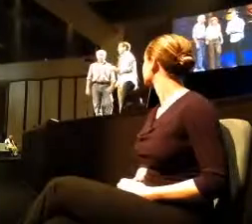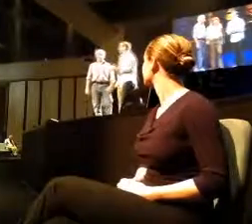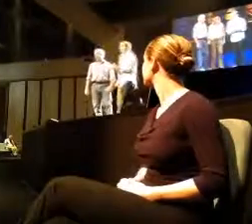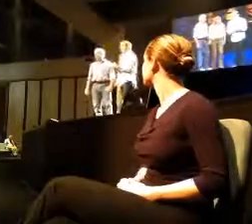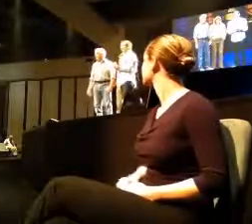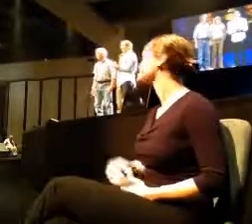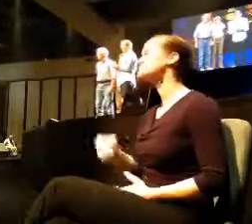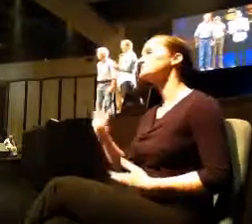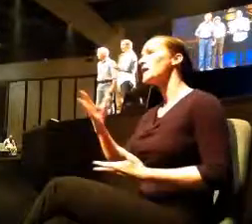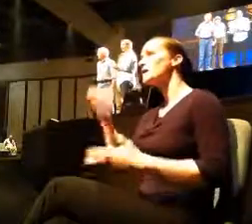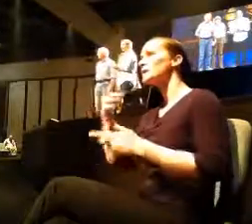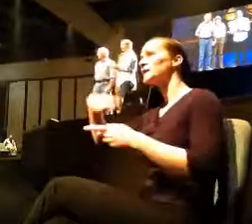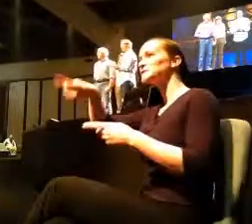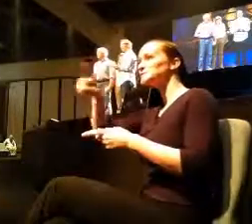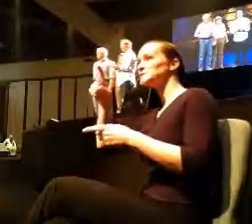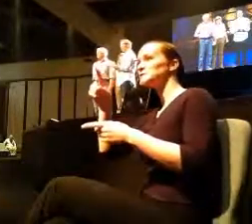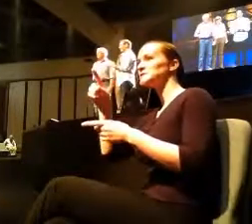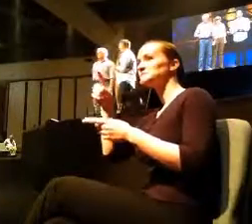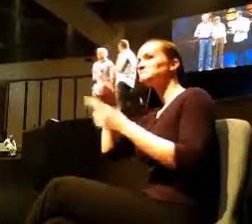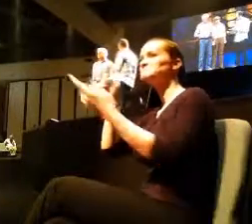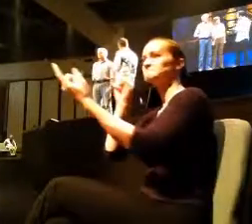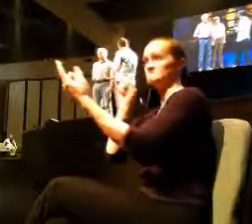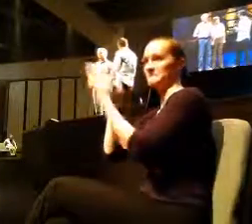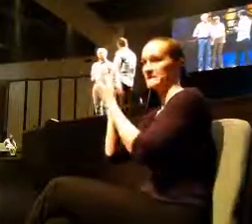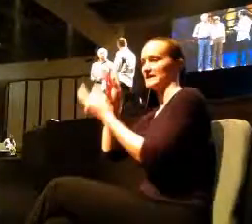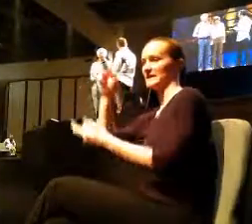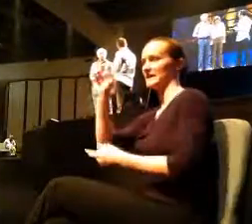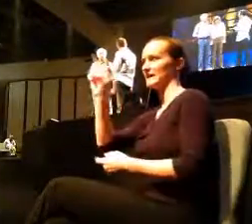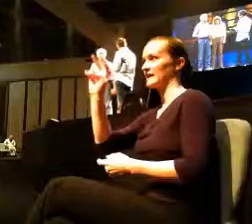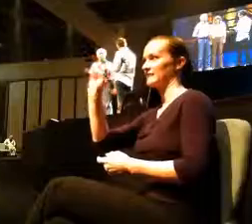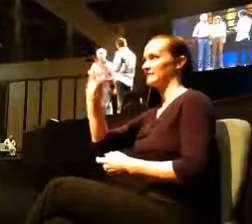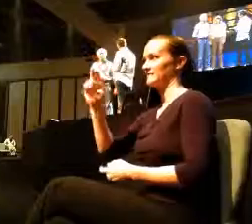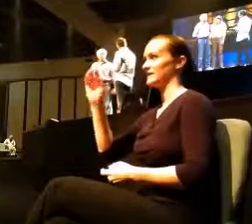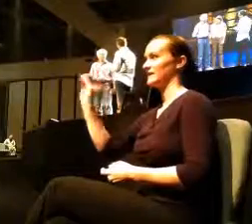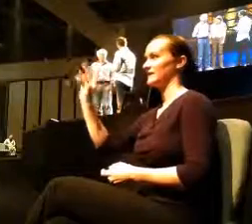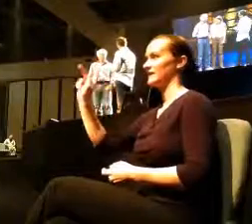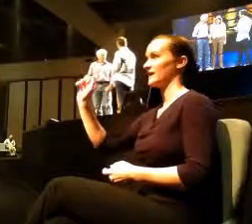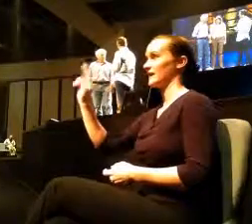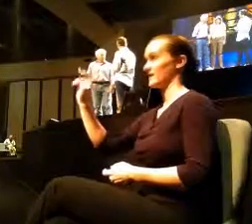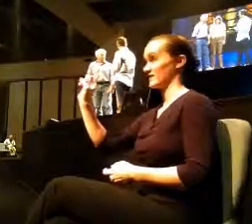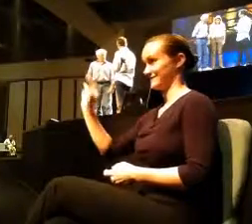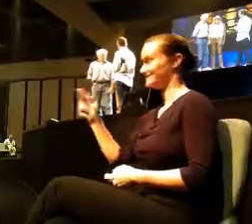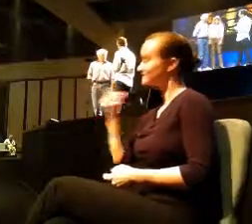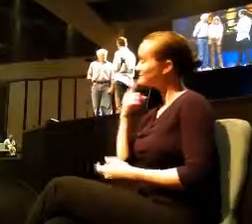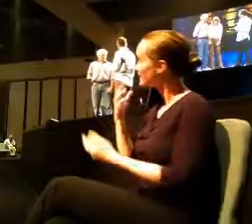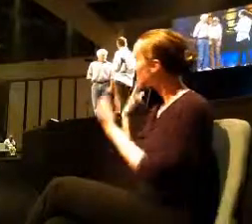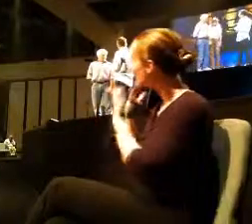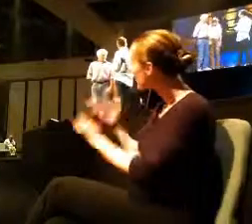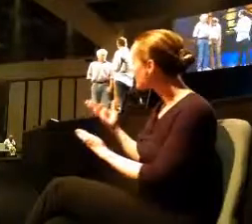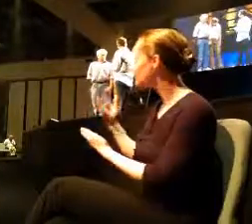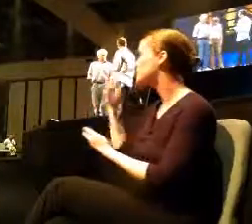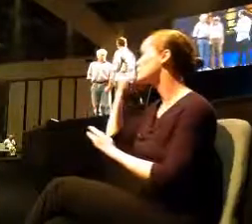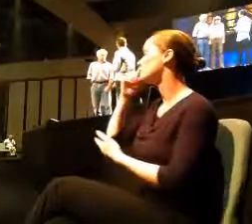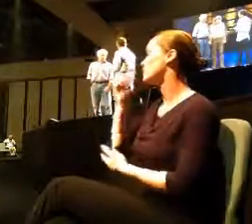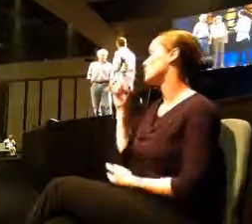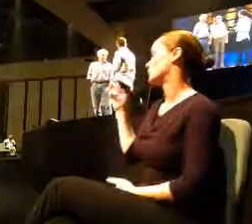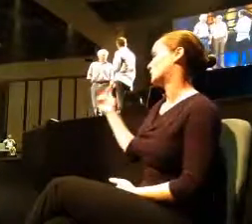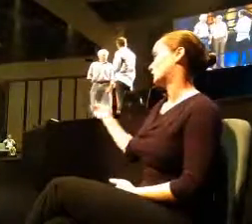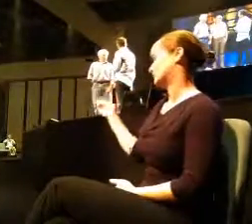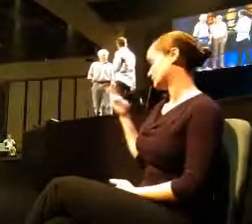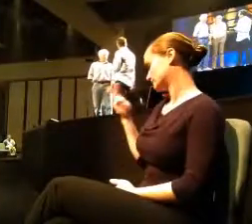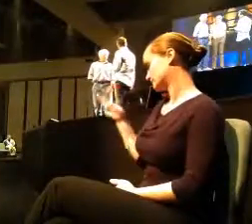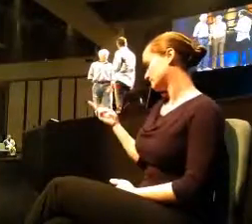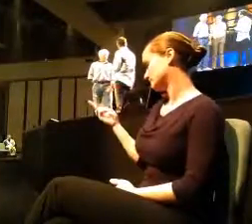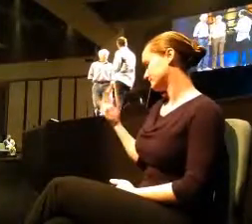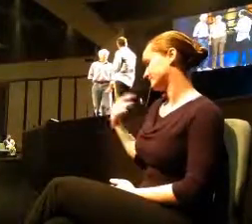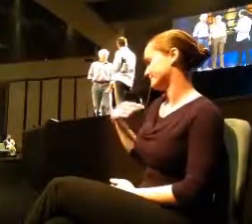I just wanted you to have the opportunity to meet Kevin and Karen and just say thank you for just allowing us to